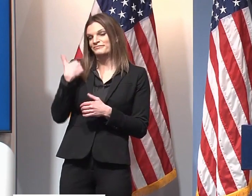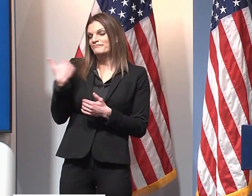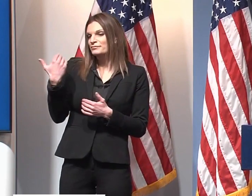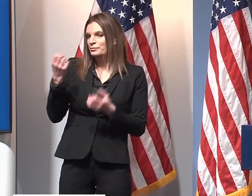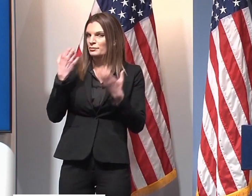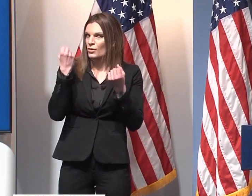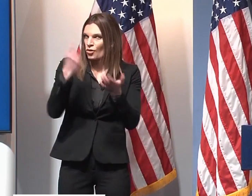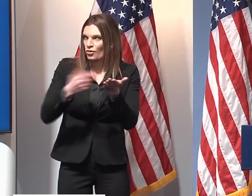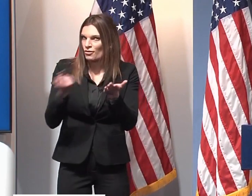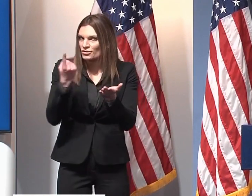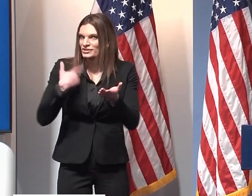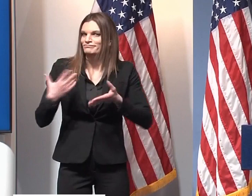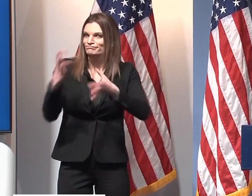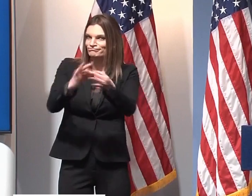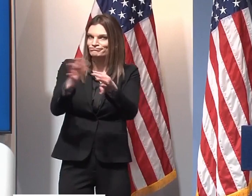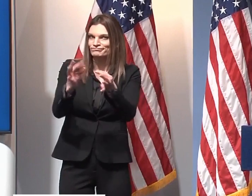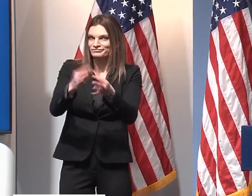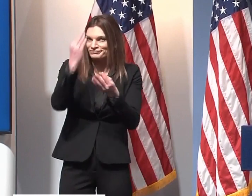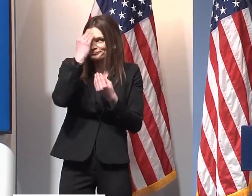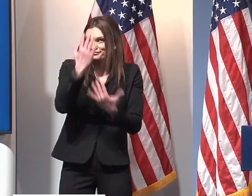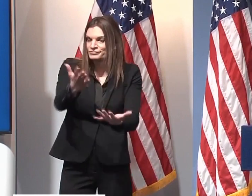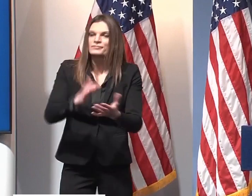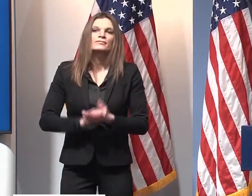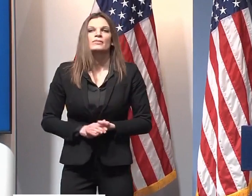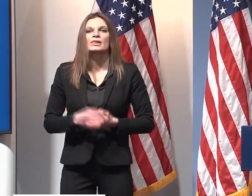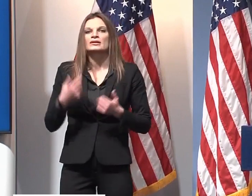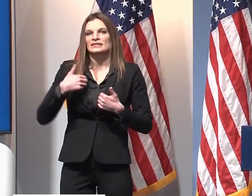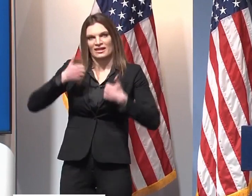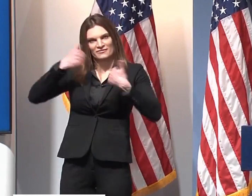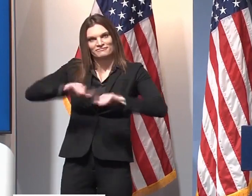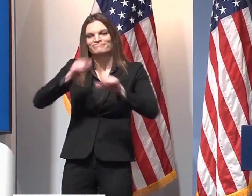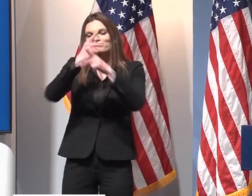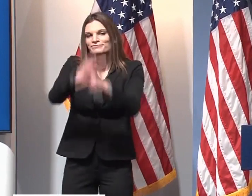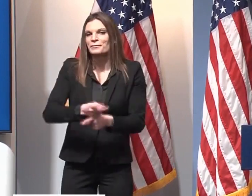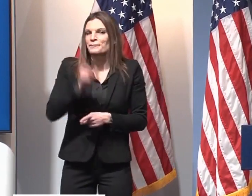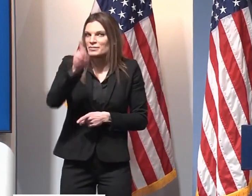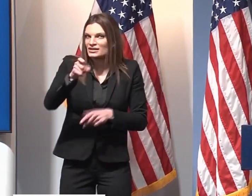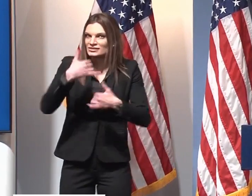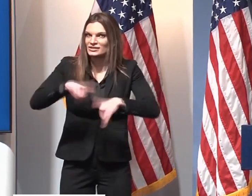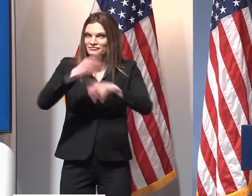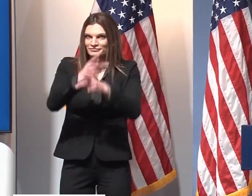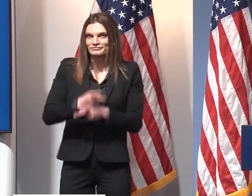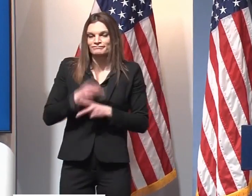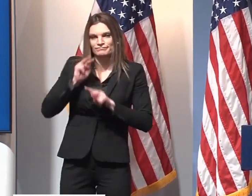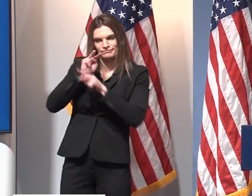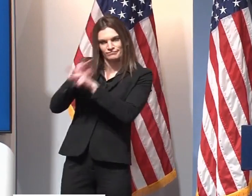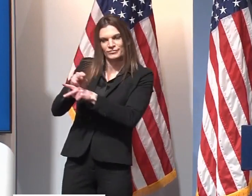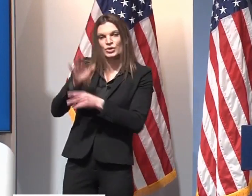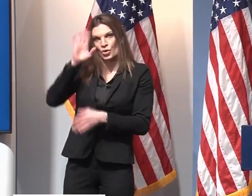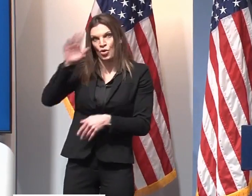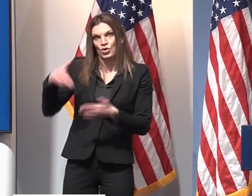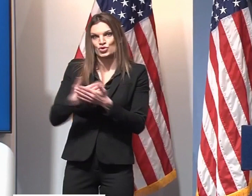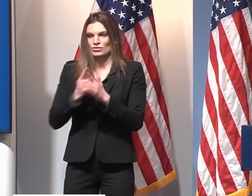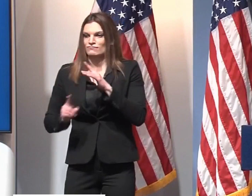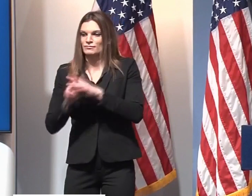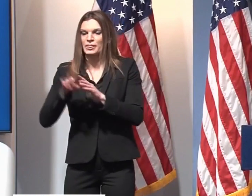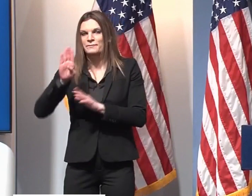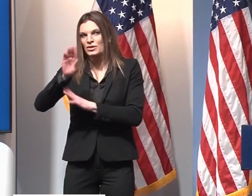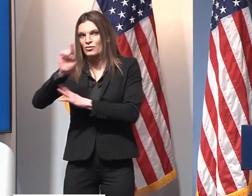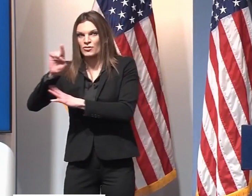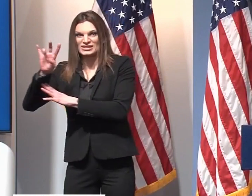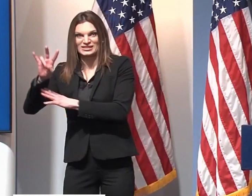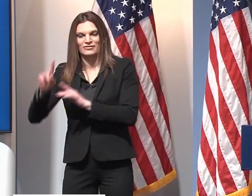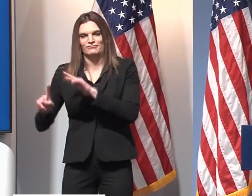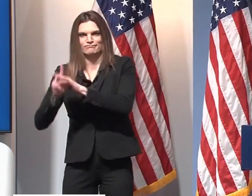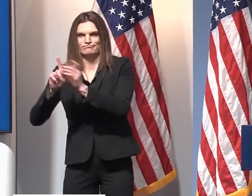over the past several weeks, we will continue to keep a close eye on the number of cases of the B.1.1.7 variant that have